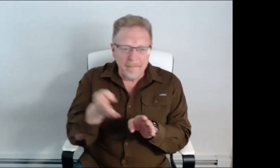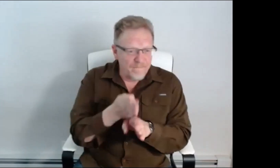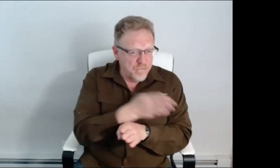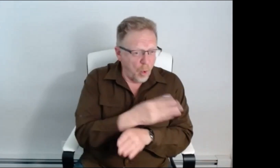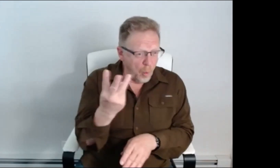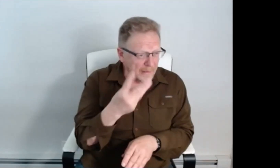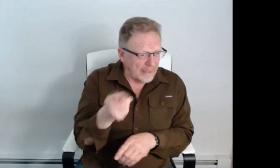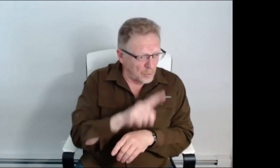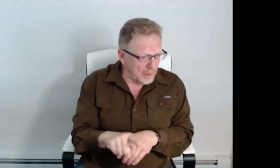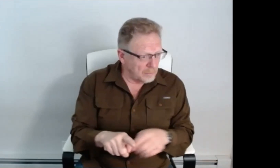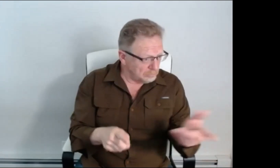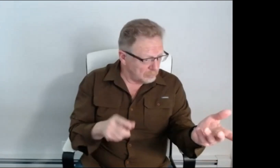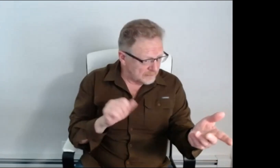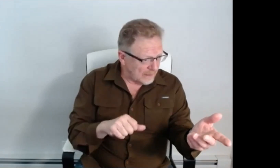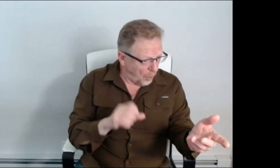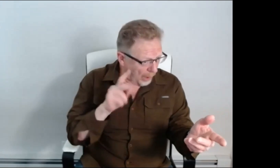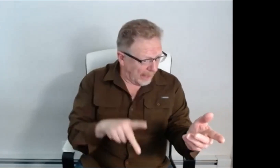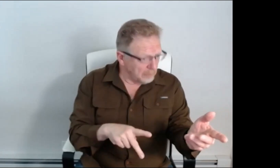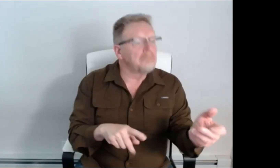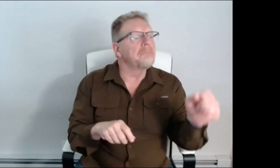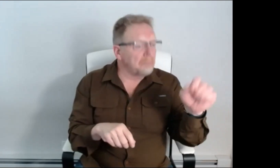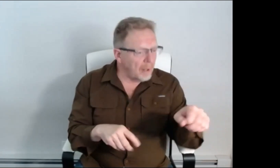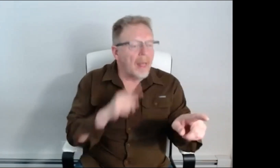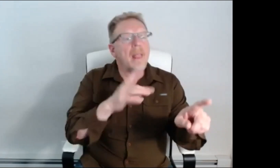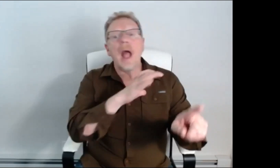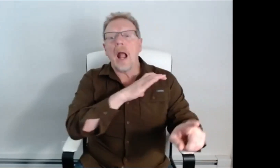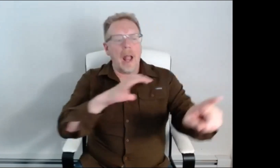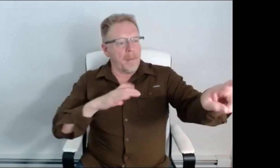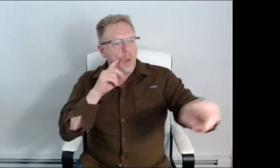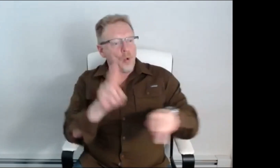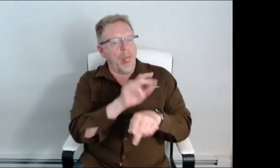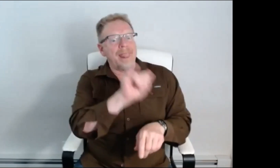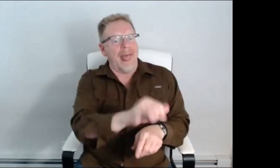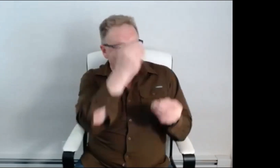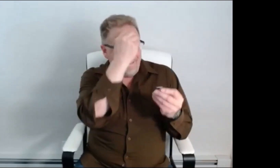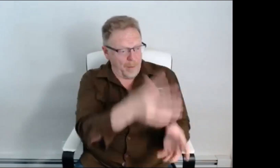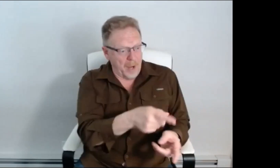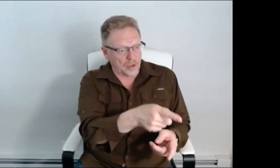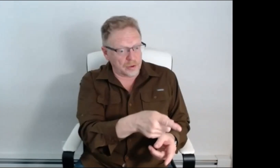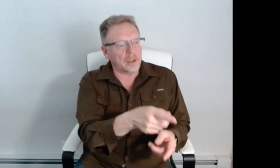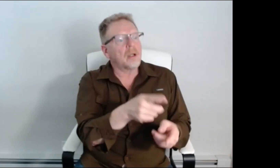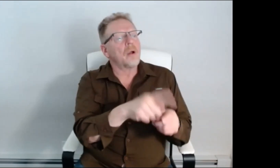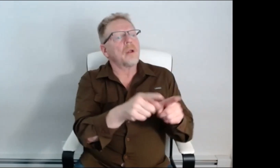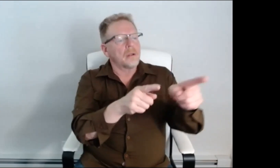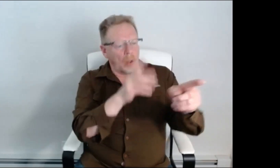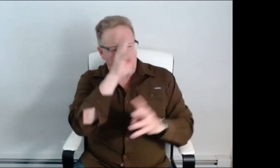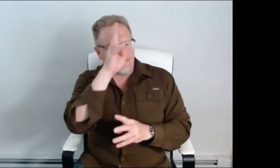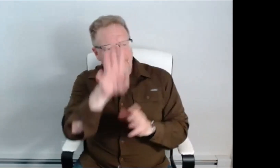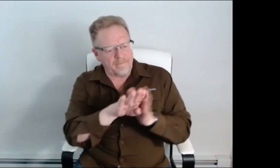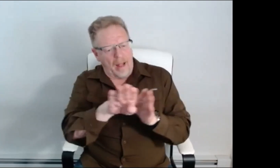Yeah. And then the commission is going to use that information to come up with a flyer on their letterhead, so it's something that